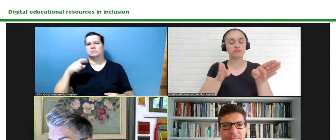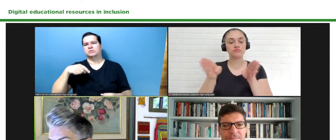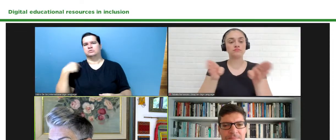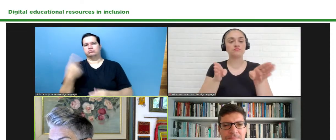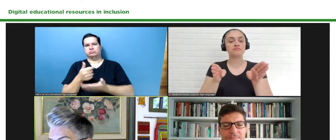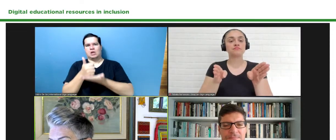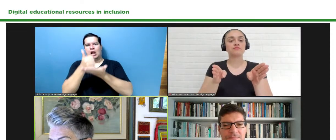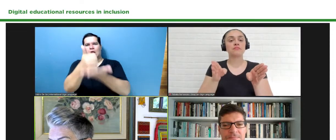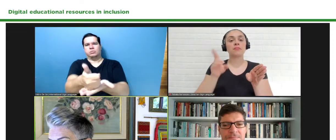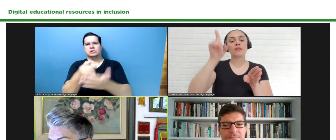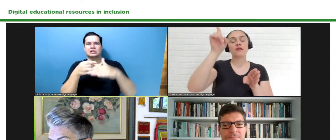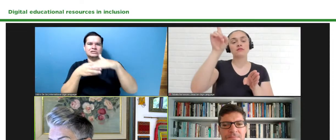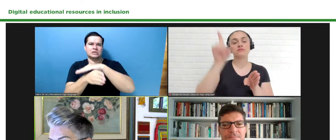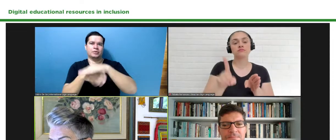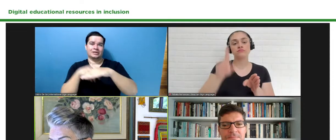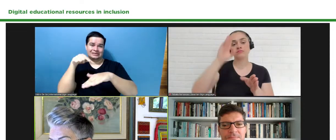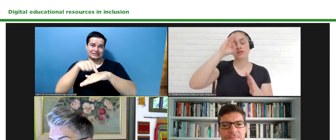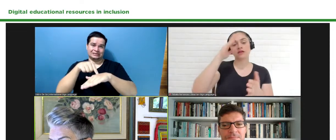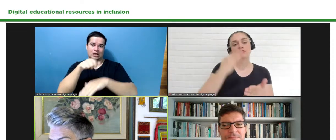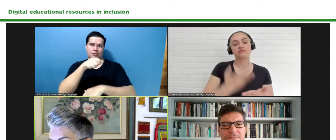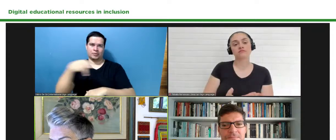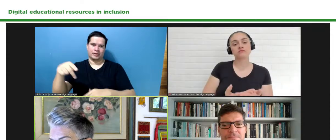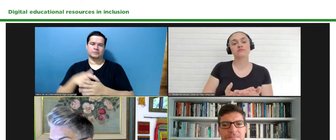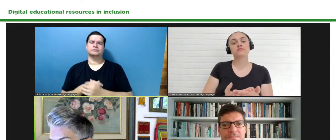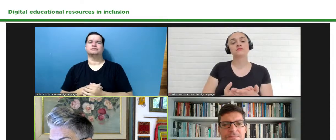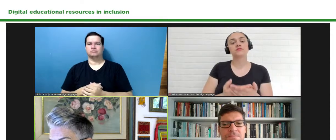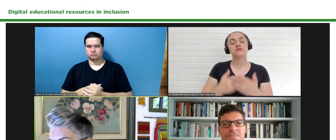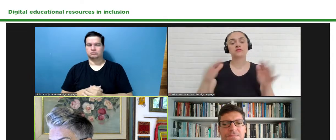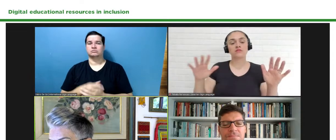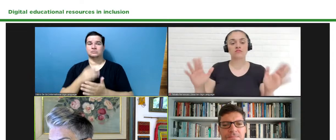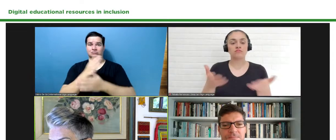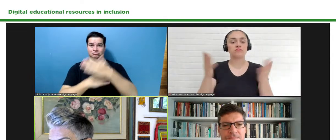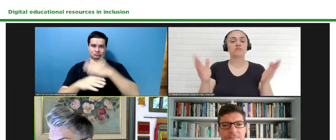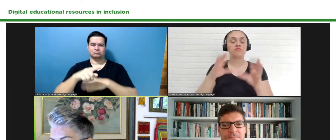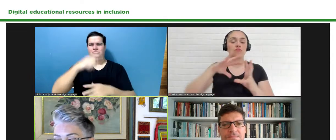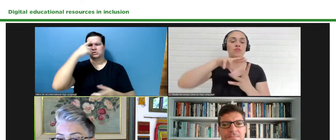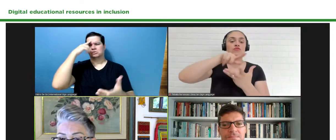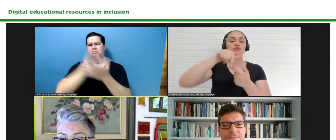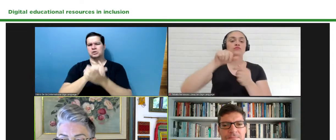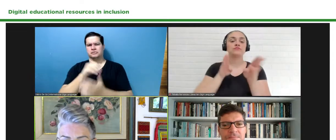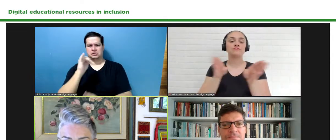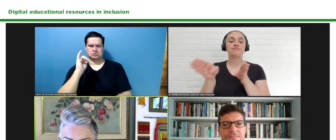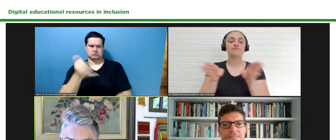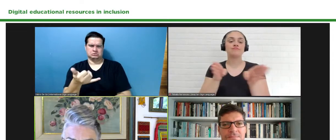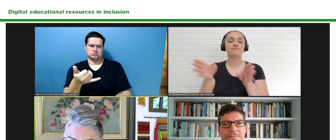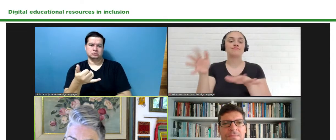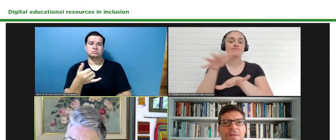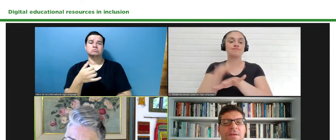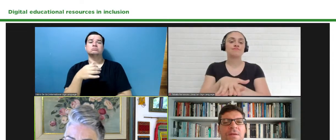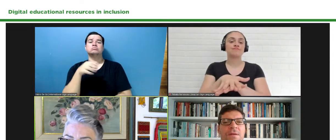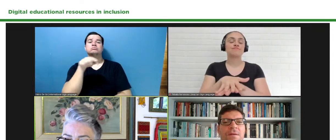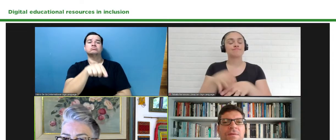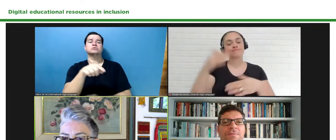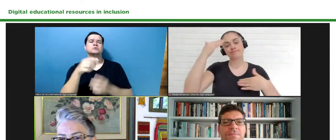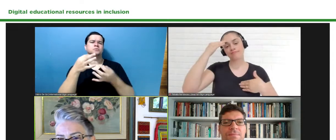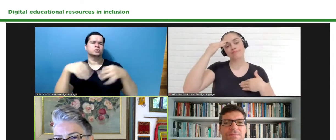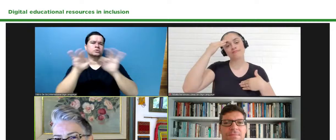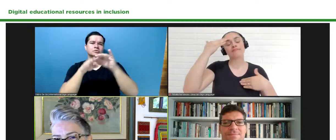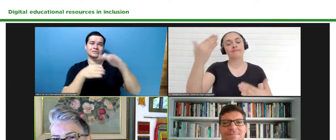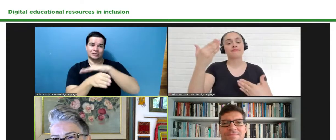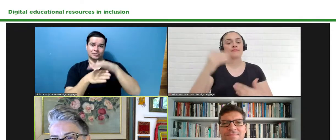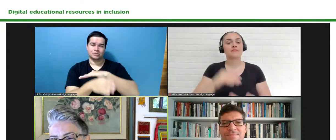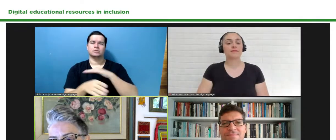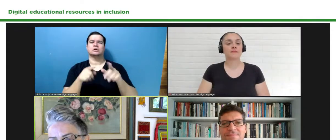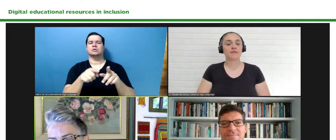to believe and work towards an inclusive world. Thank you very much. Rodrigo and Zero